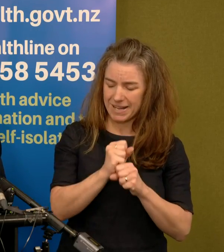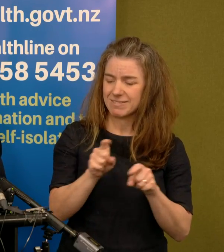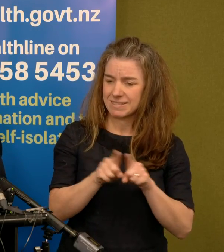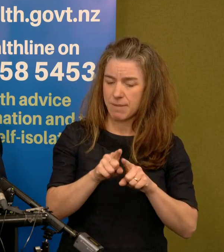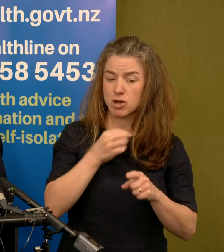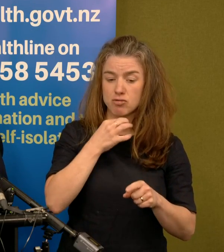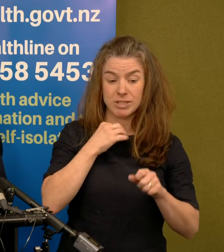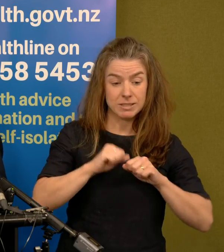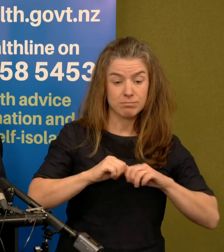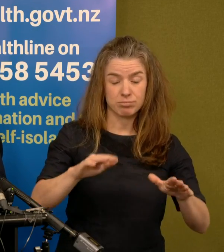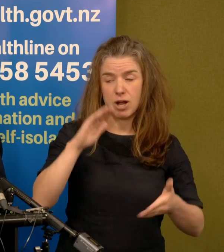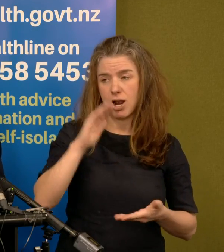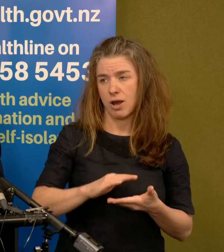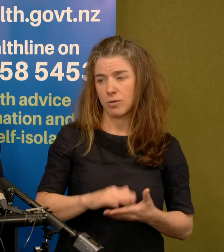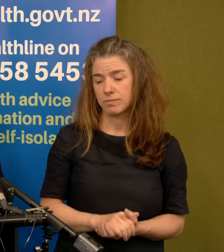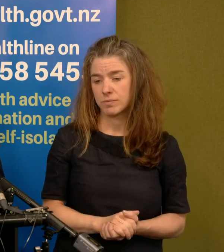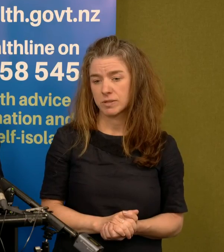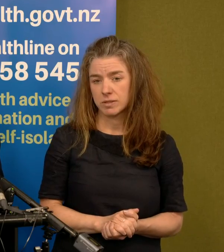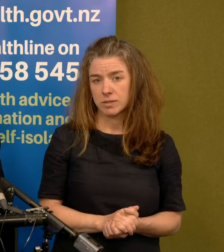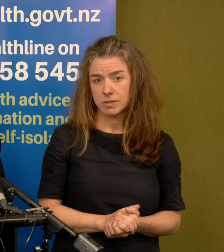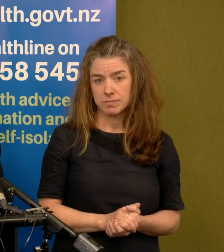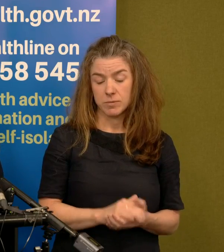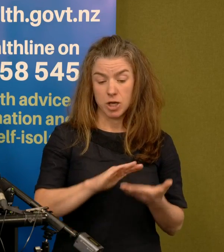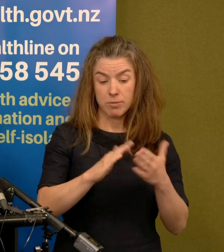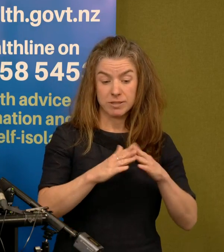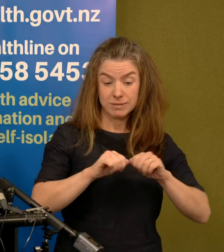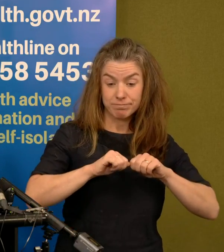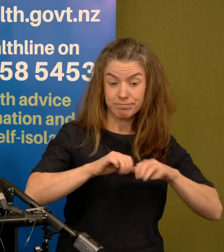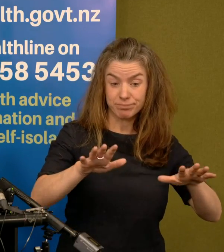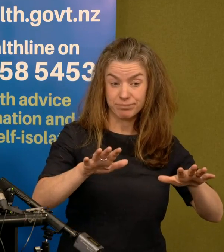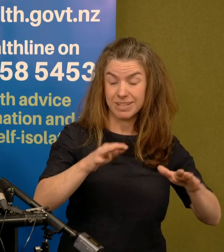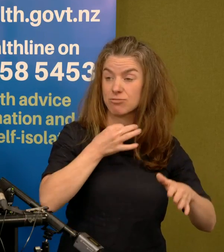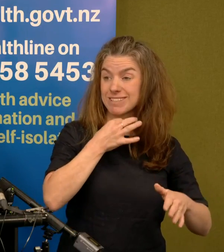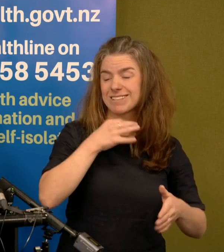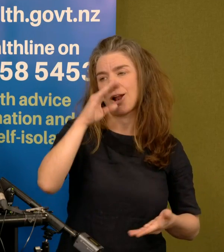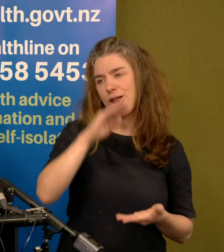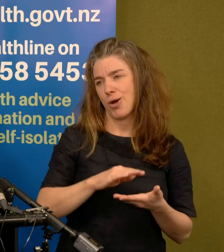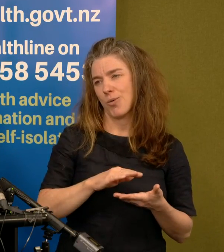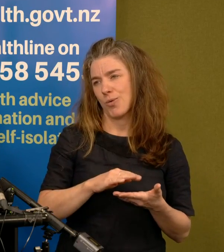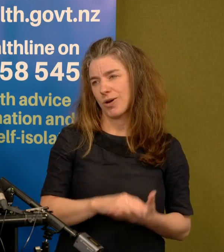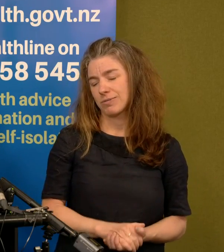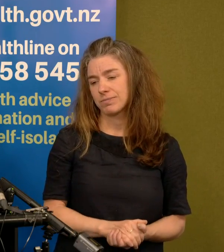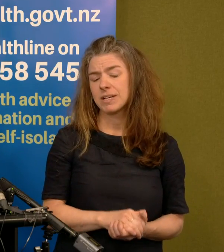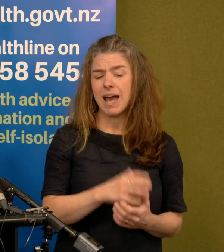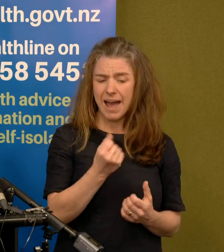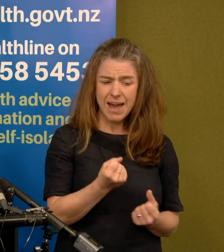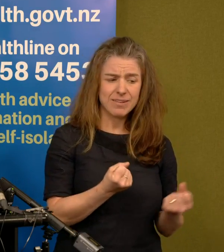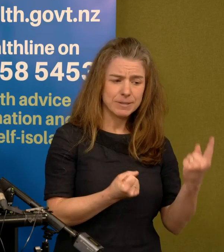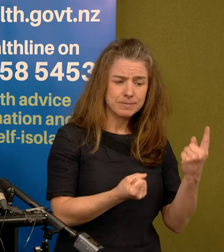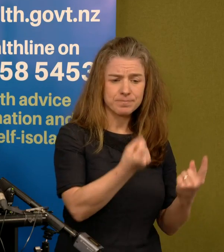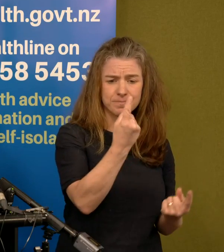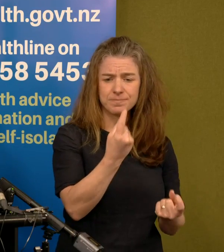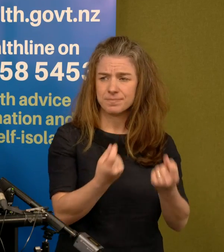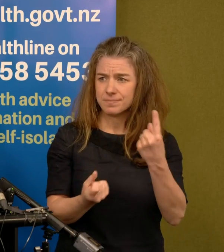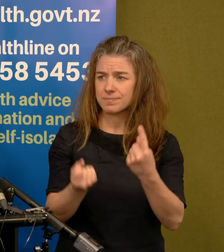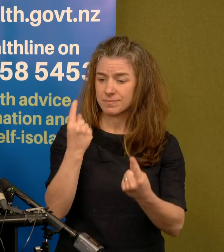current situation, the chance of widespread community outbreak remains low. And yes, we have individual sporadic